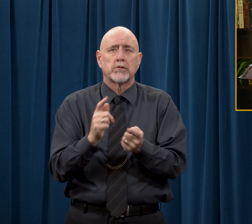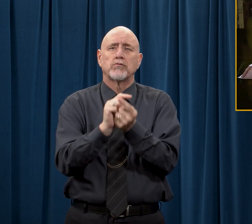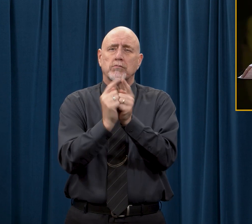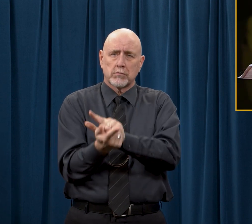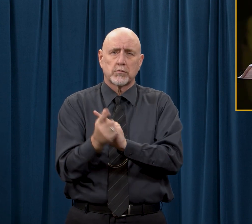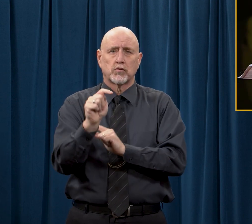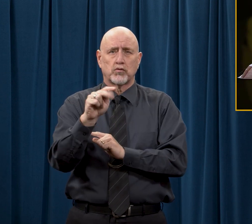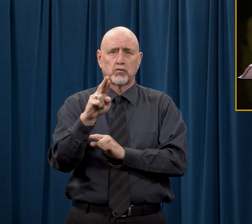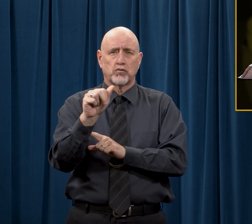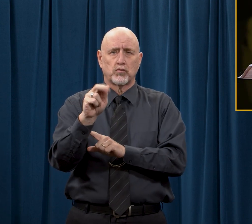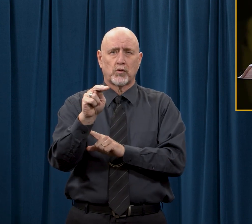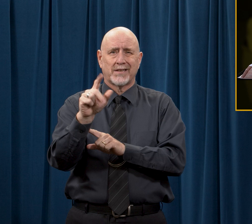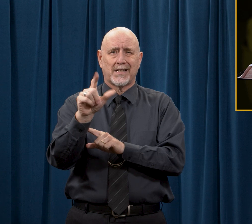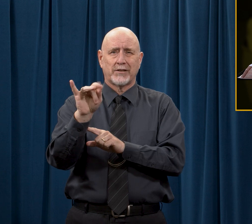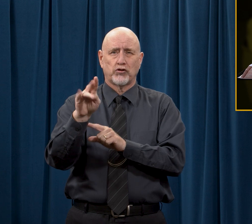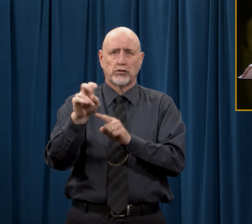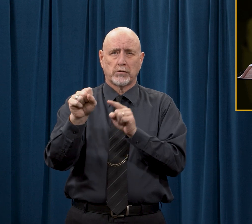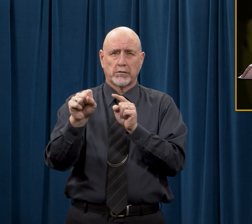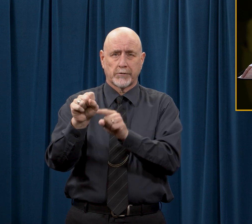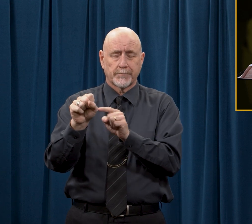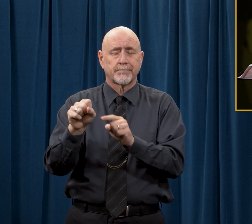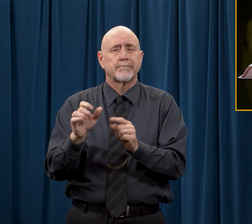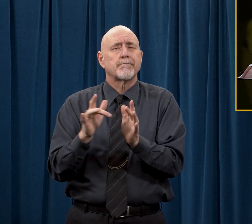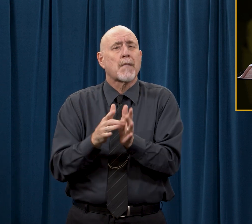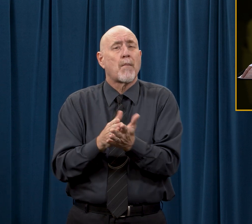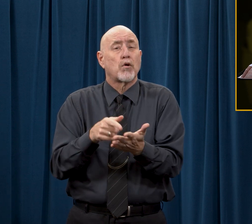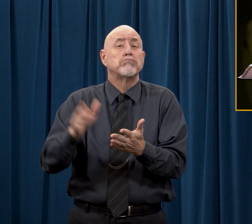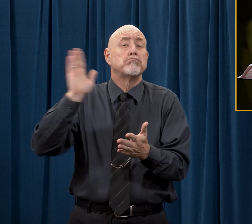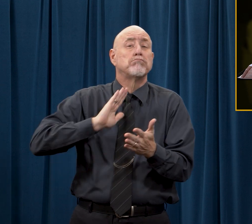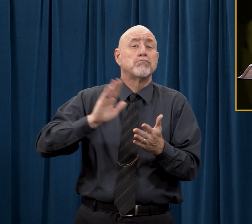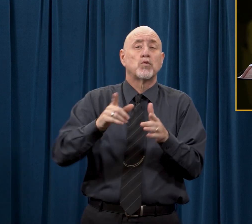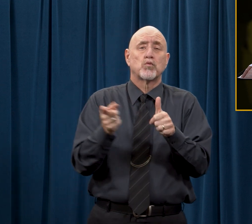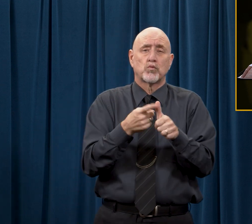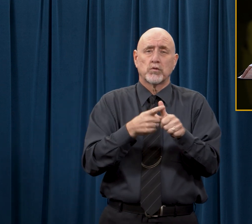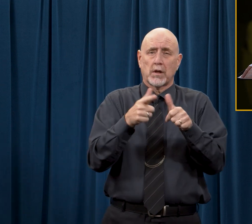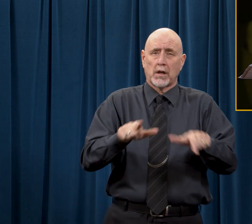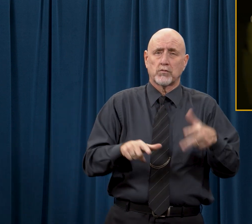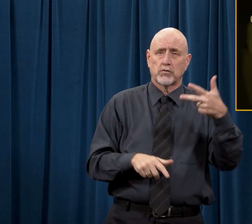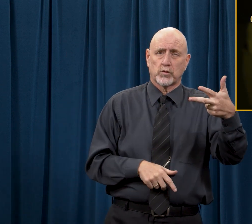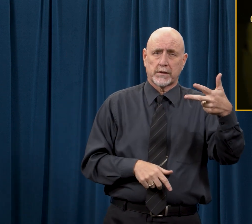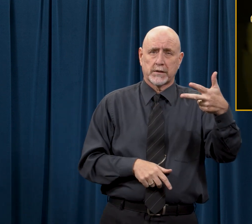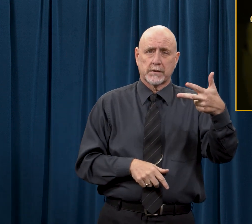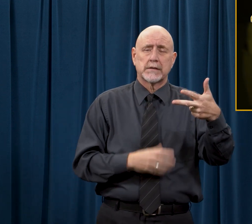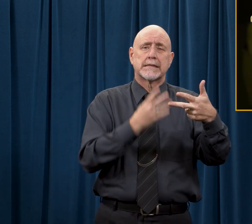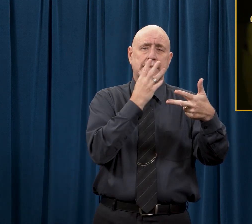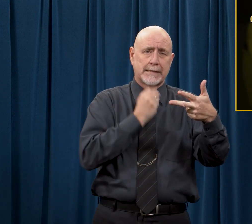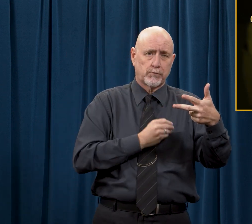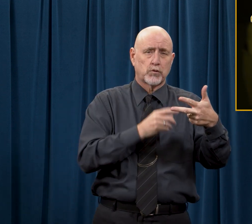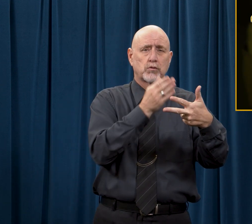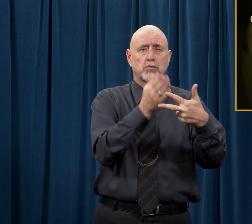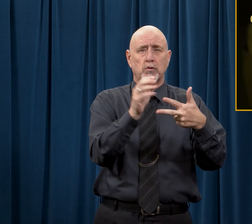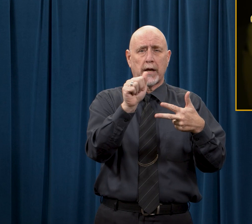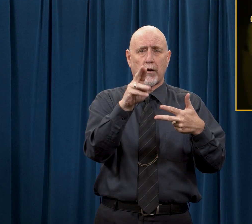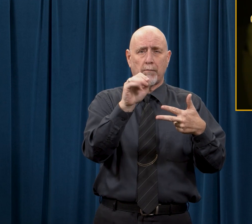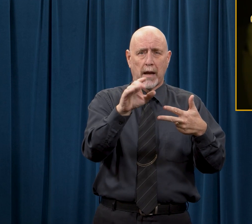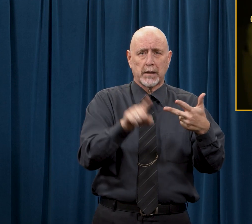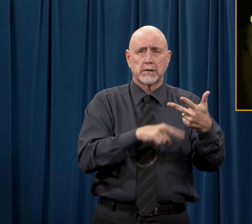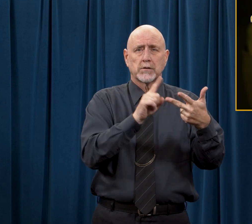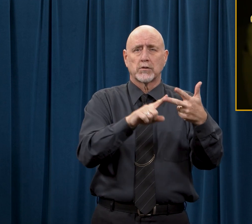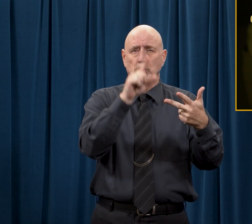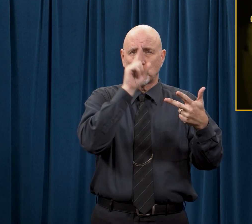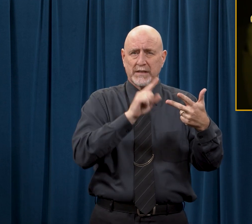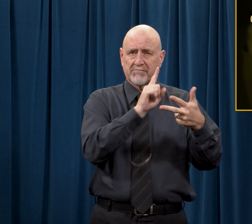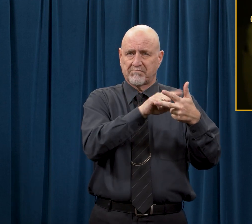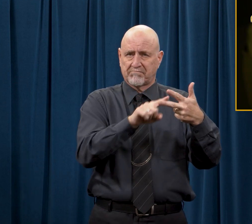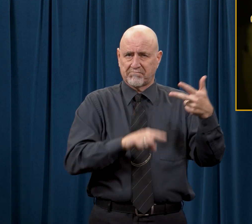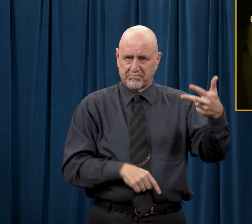Bible, and that's translation. We noted that the Bible was originally written in 3 languages, in Hebrew, in